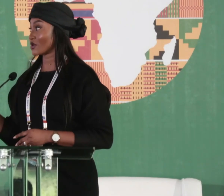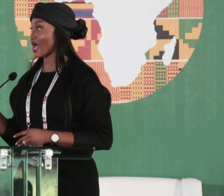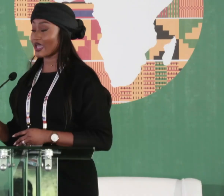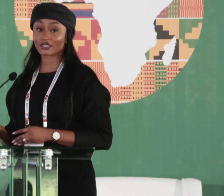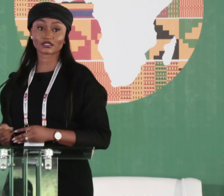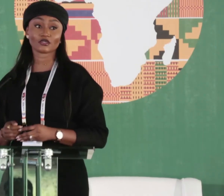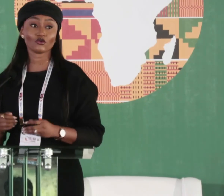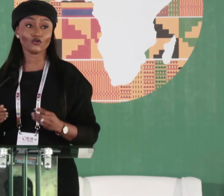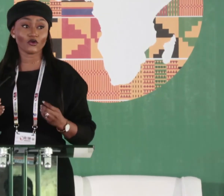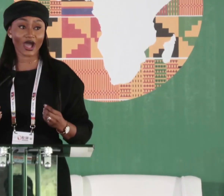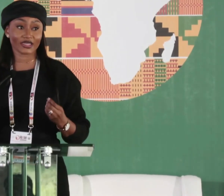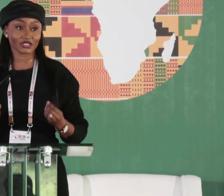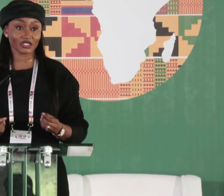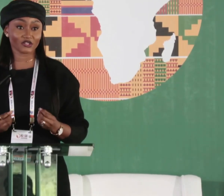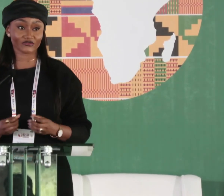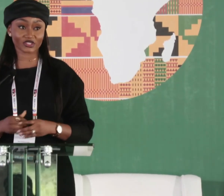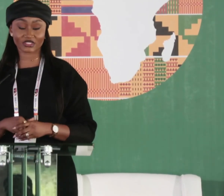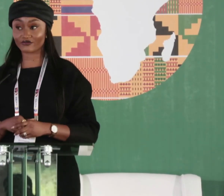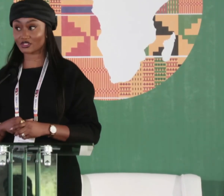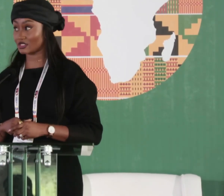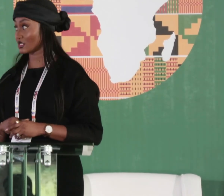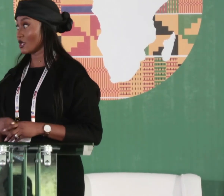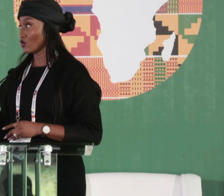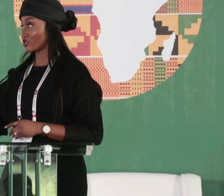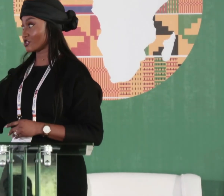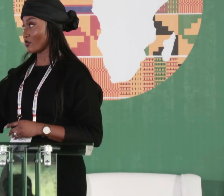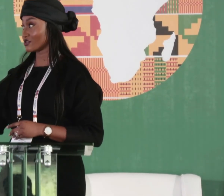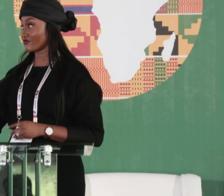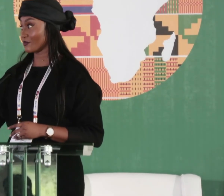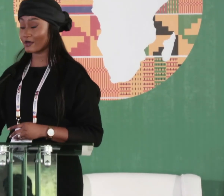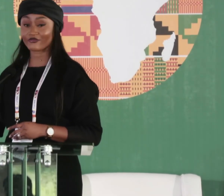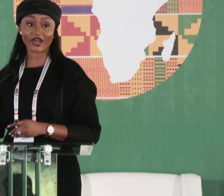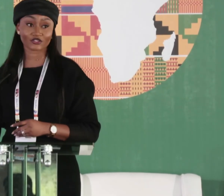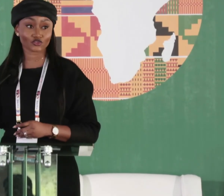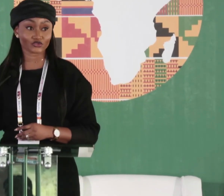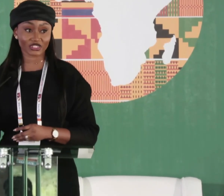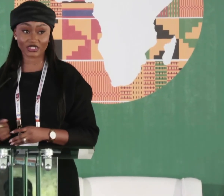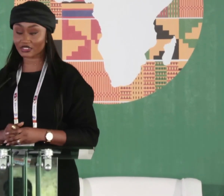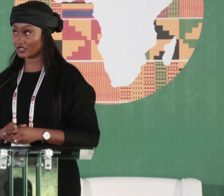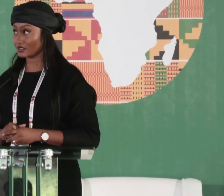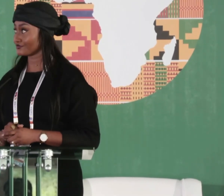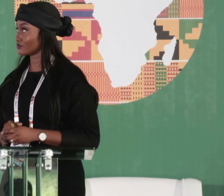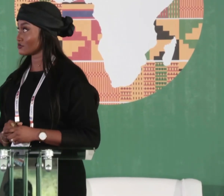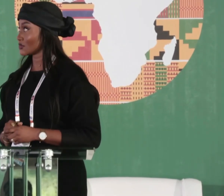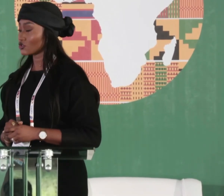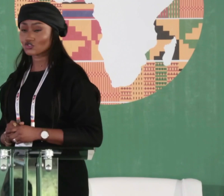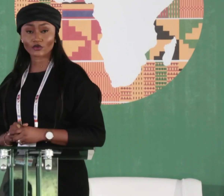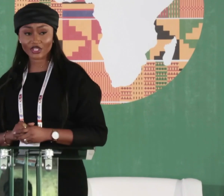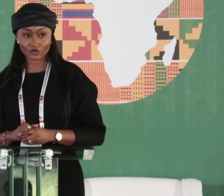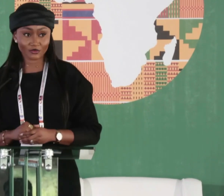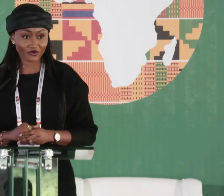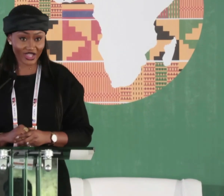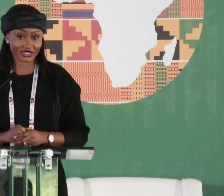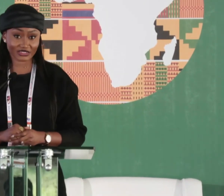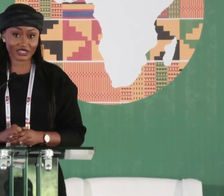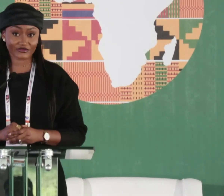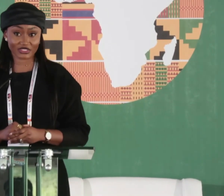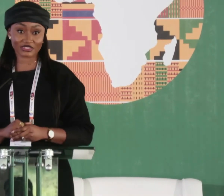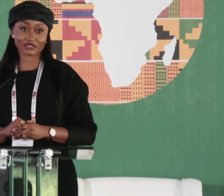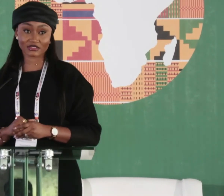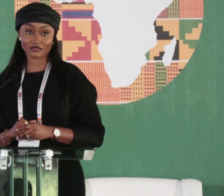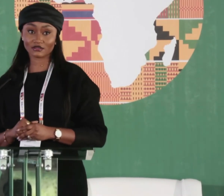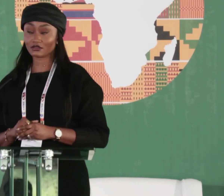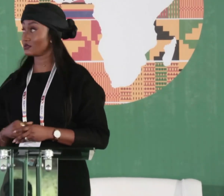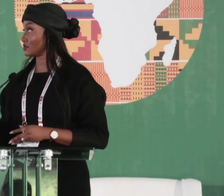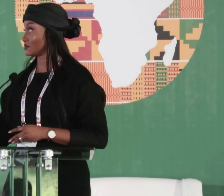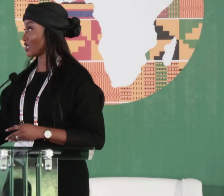to clients who are in need of these services, with support from PEPFAR through CDC. So where do we provide these